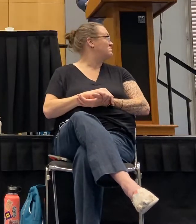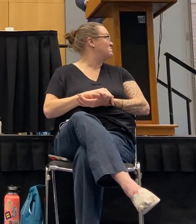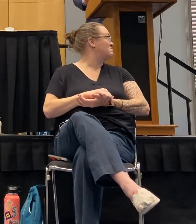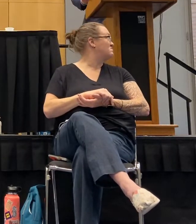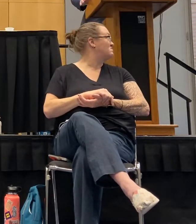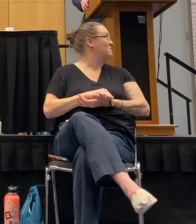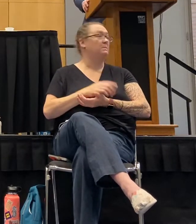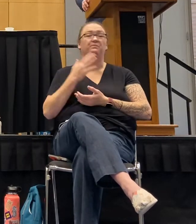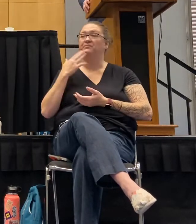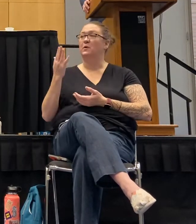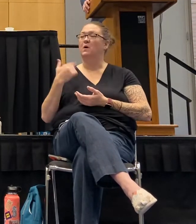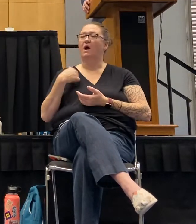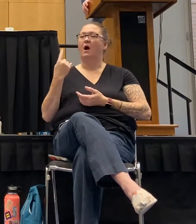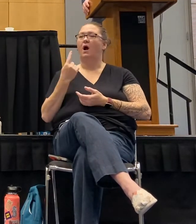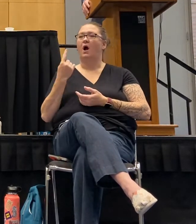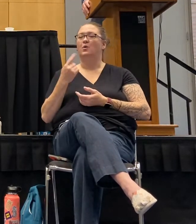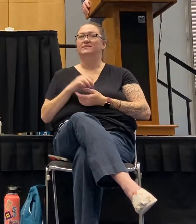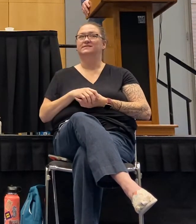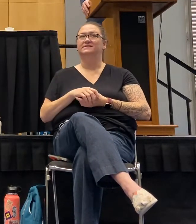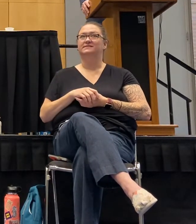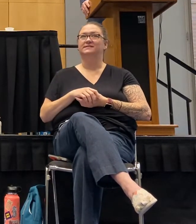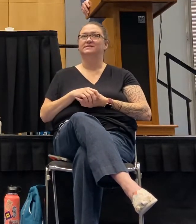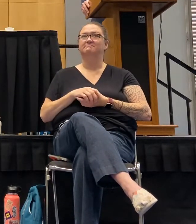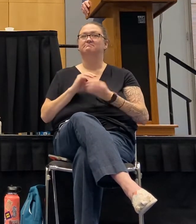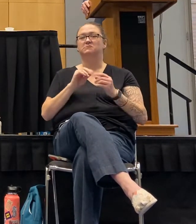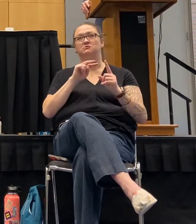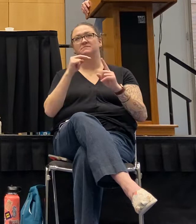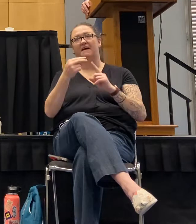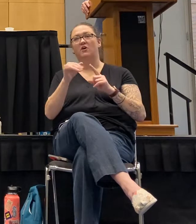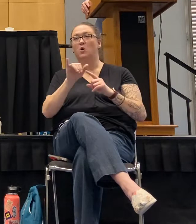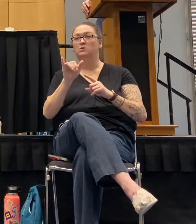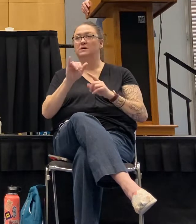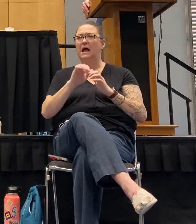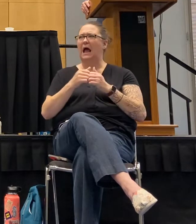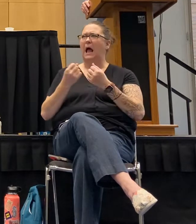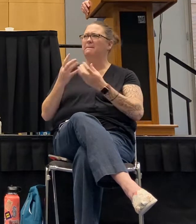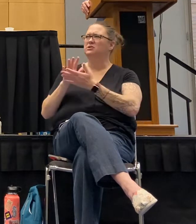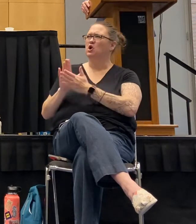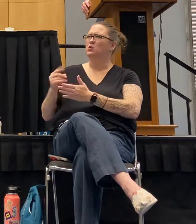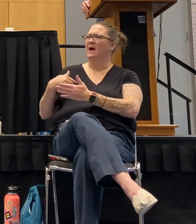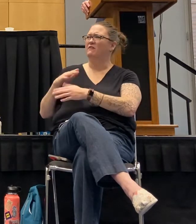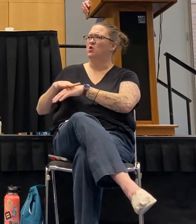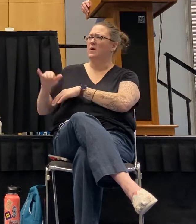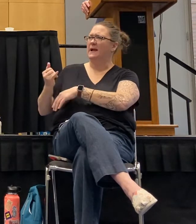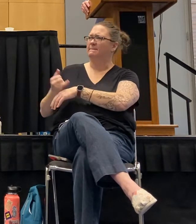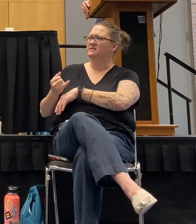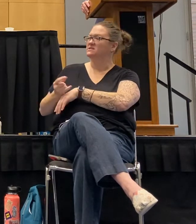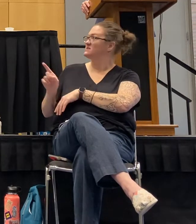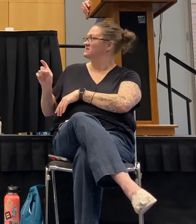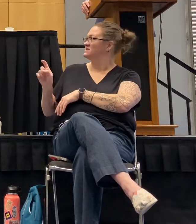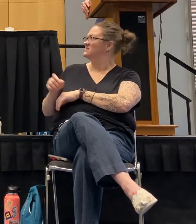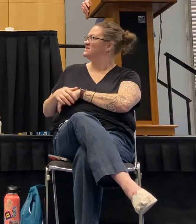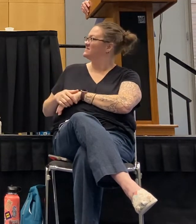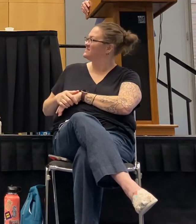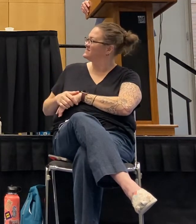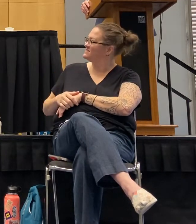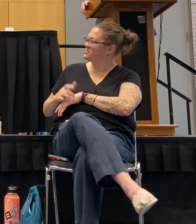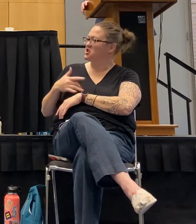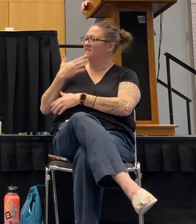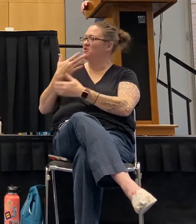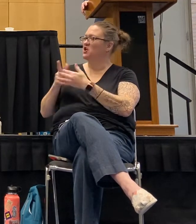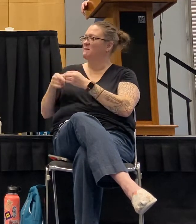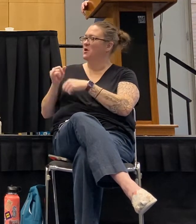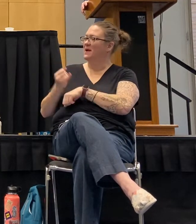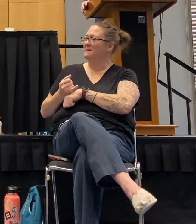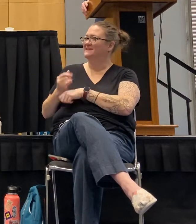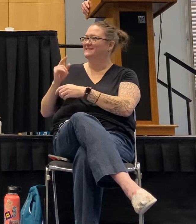Okay, thank you, Luis. And I always, to put into perspective as well, Luis, how many scholars do you have on your campus? You're gonna feel good about your